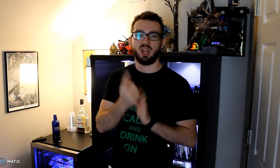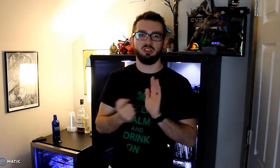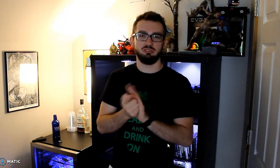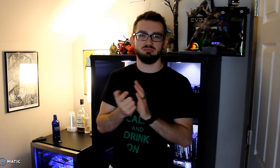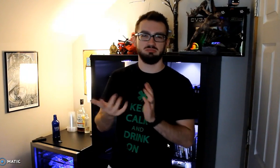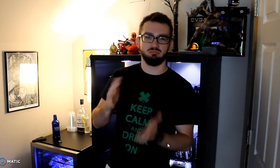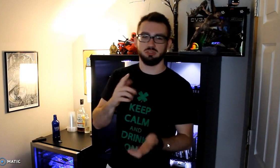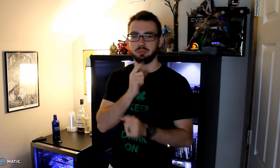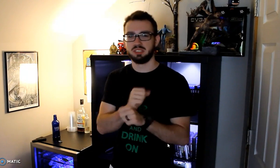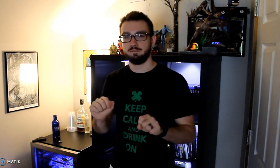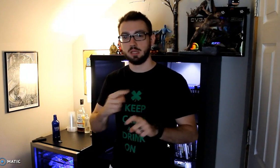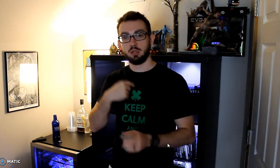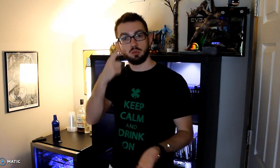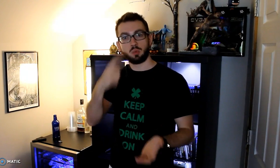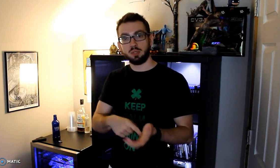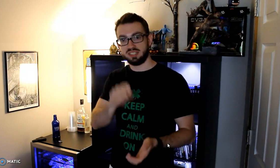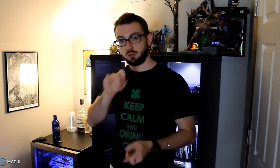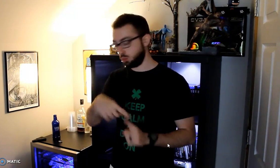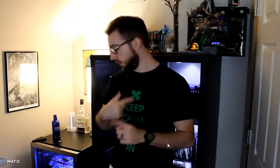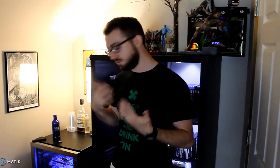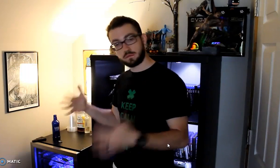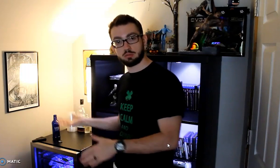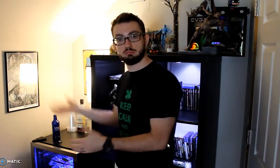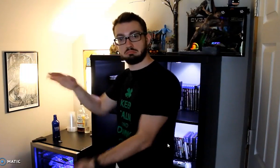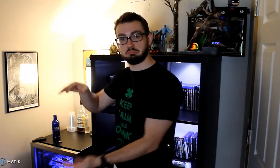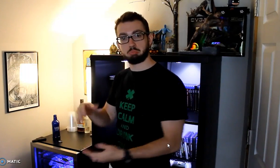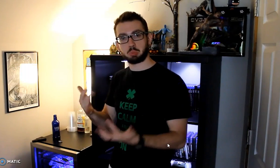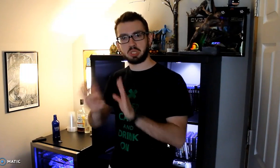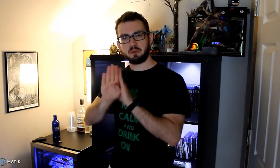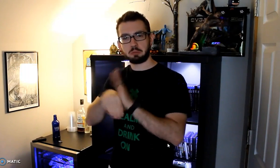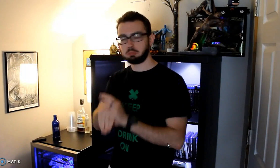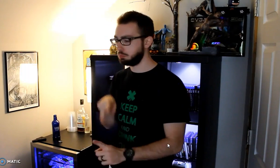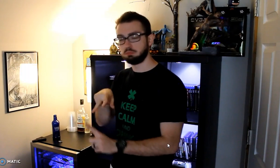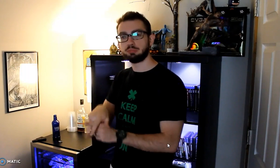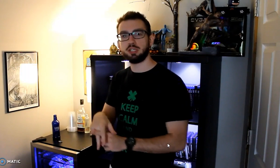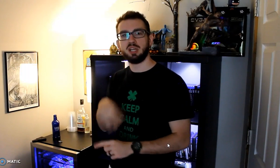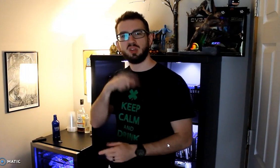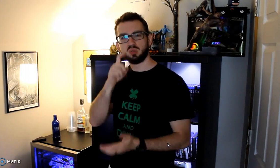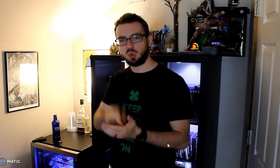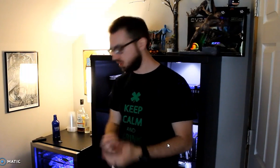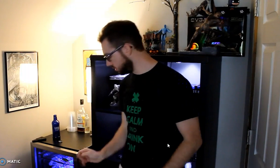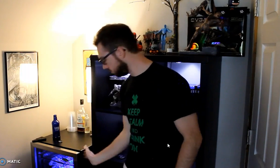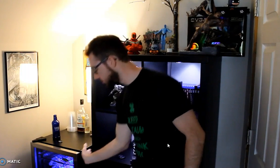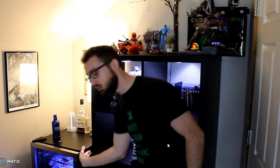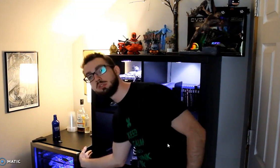But it seems like waiting an hour to be safe, and if you wanted to move it.